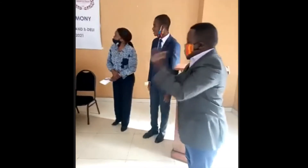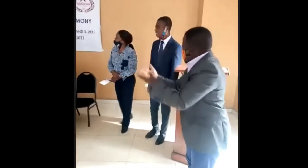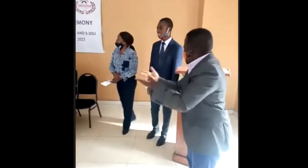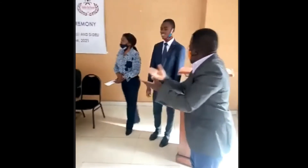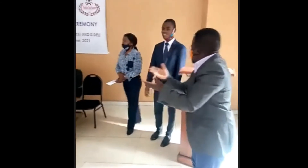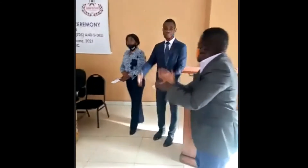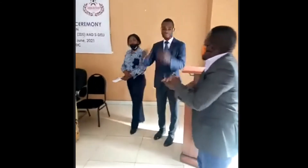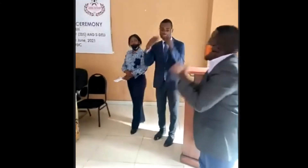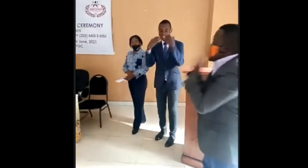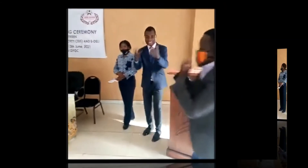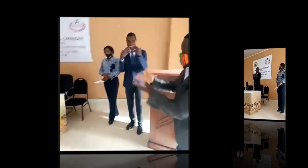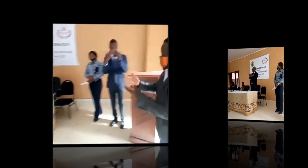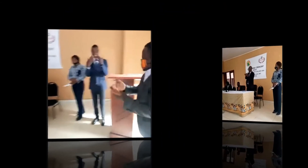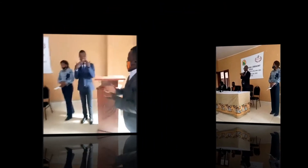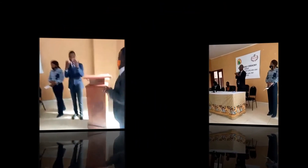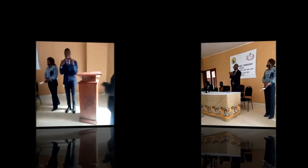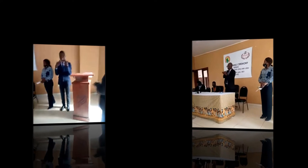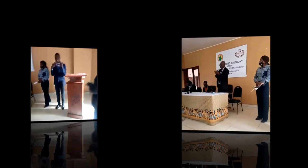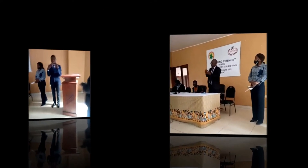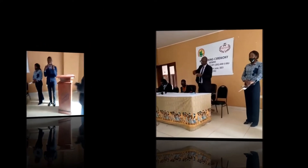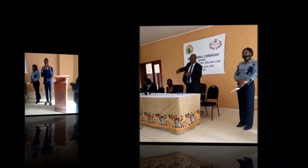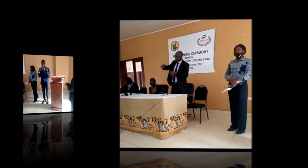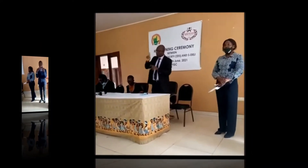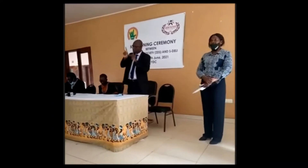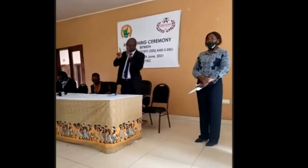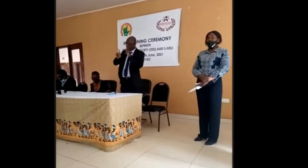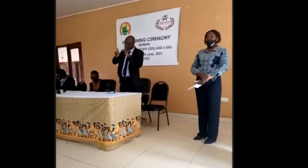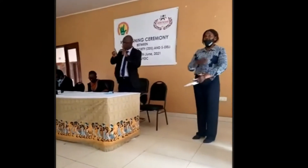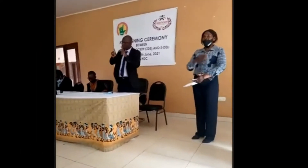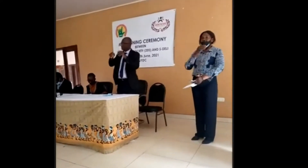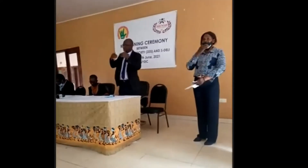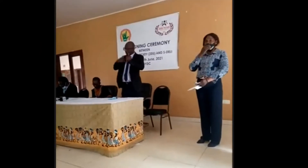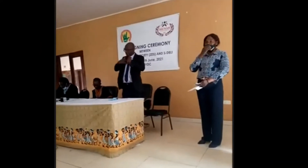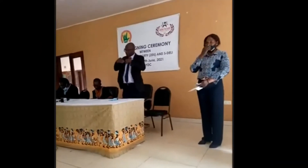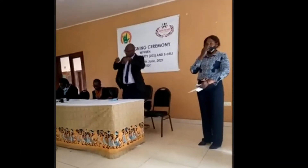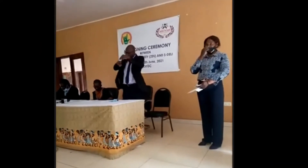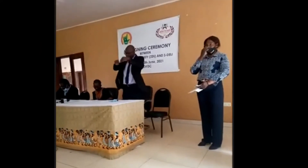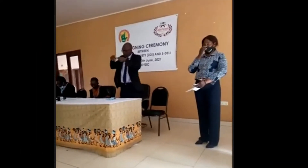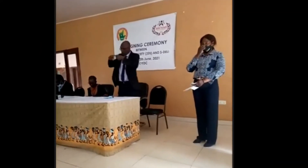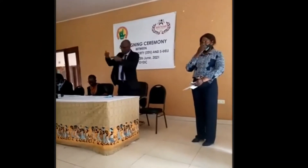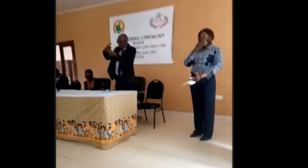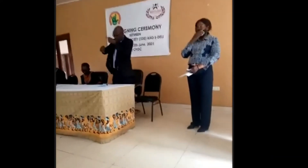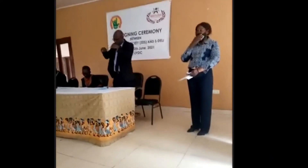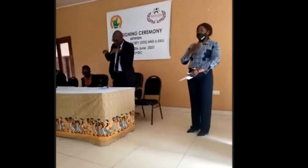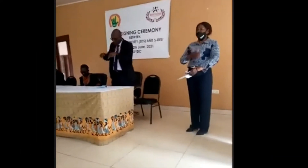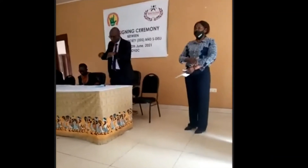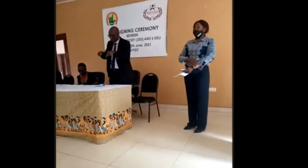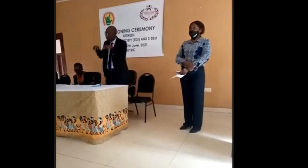Thank you very much. That was the hour. Also, thank you that